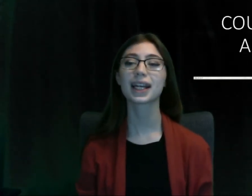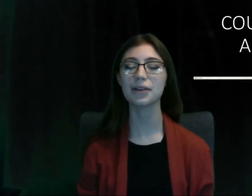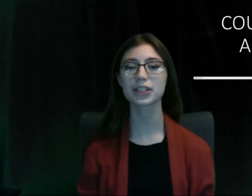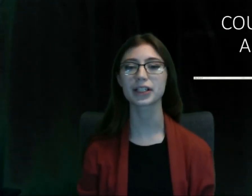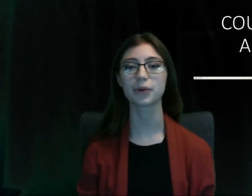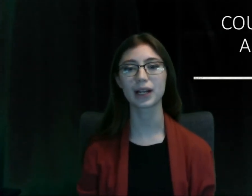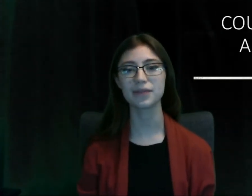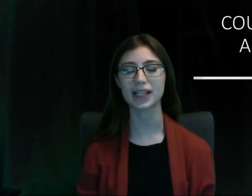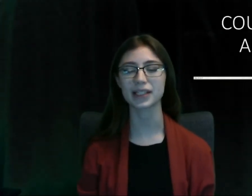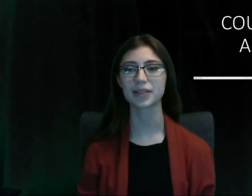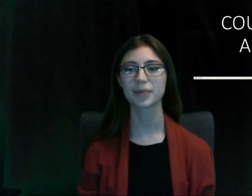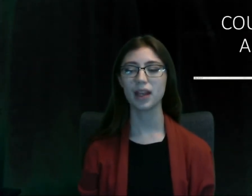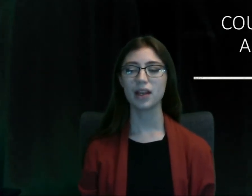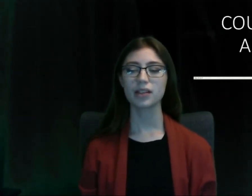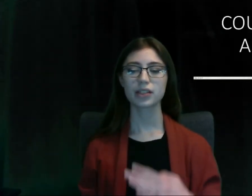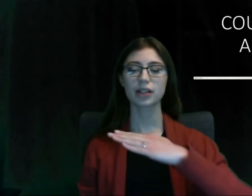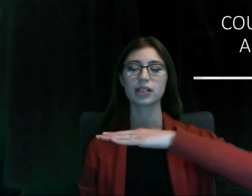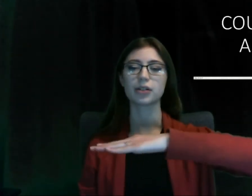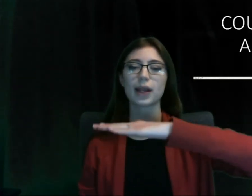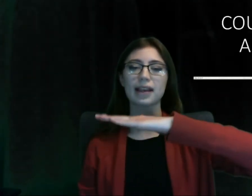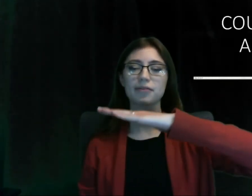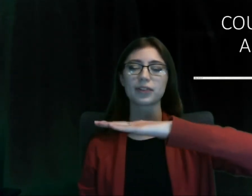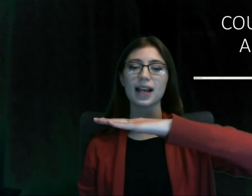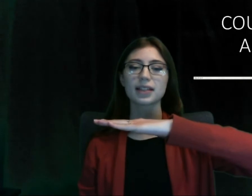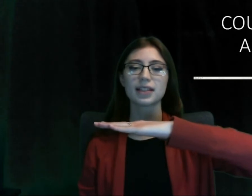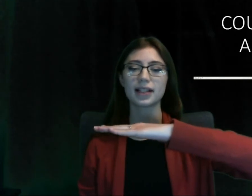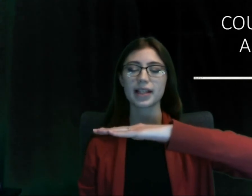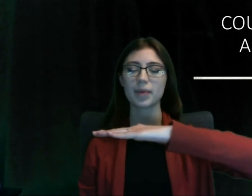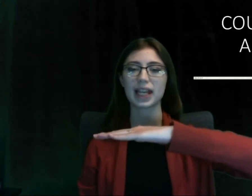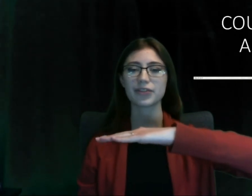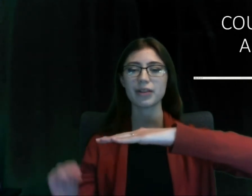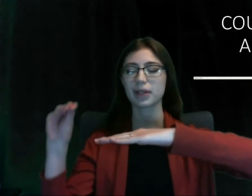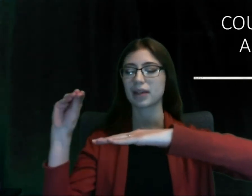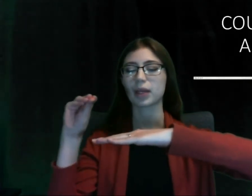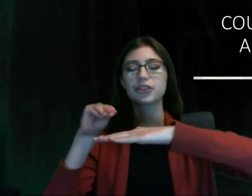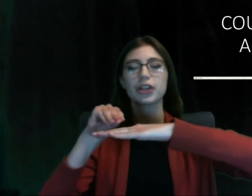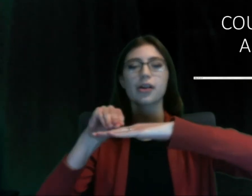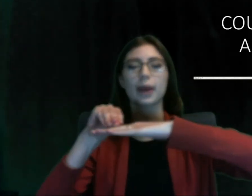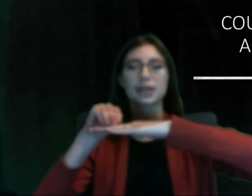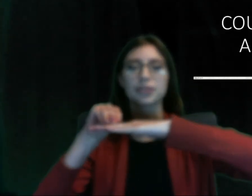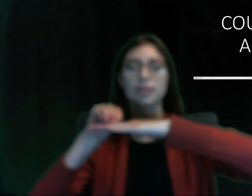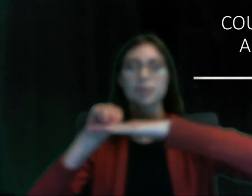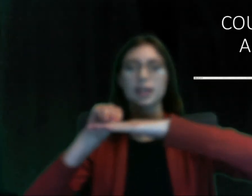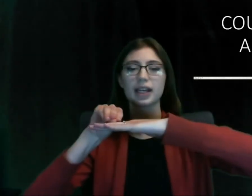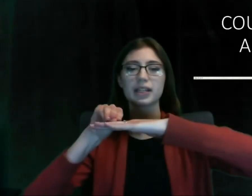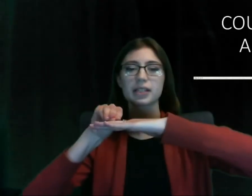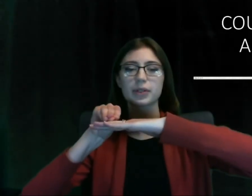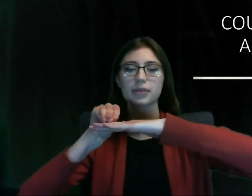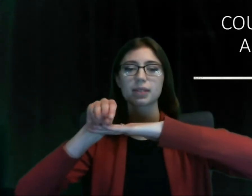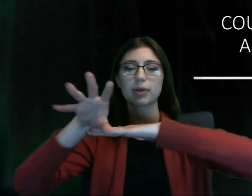Counselor or advisor. So you're going to do a flat non-dominant hand shape and a pinched O hand shape, and it is going to spread out